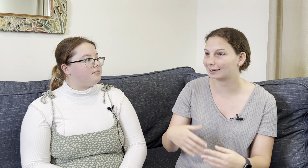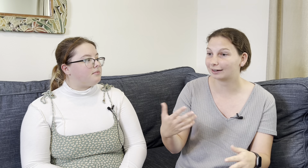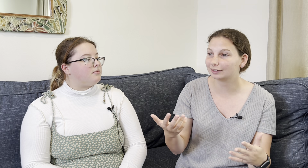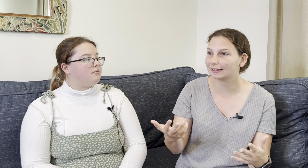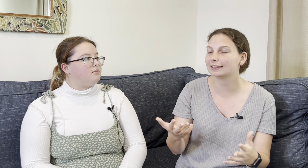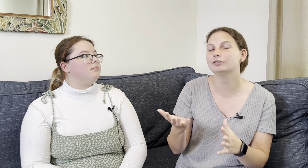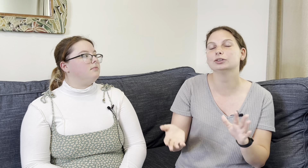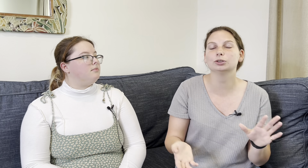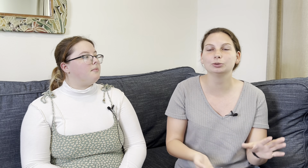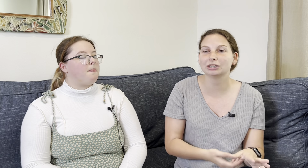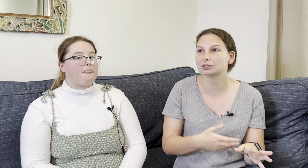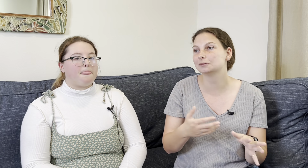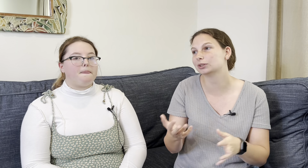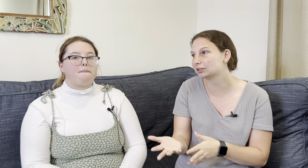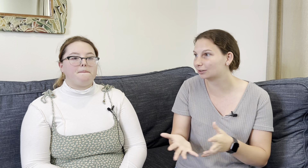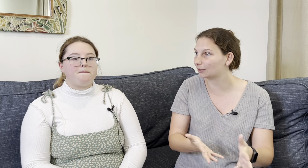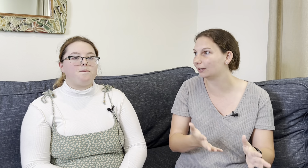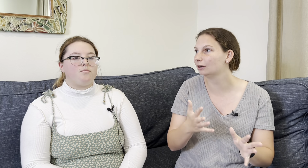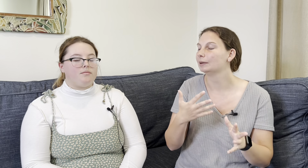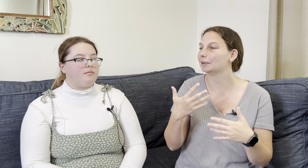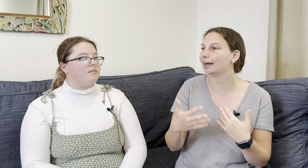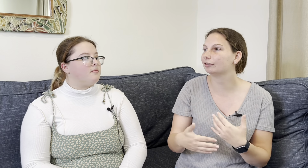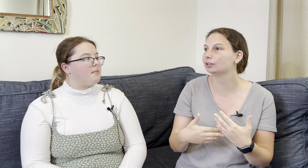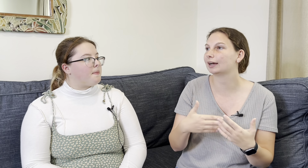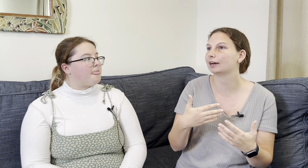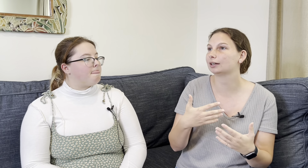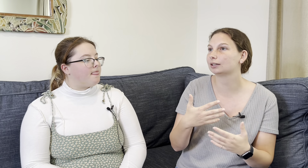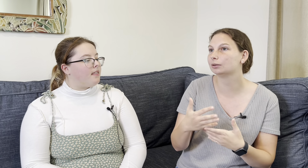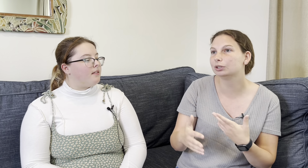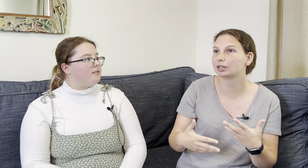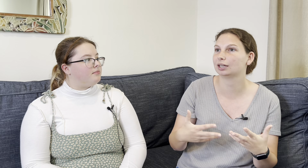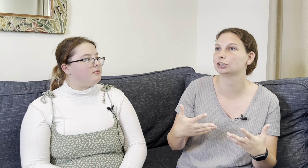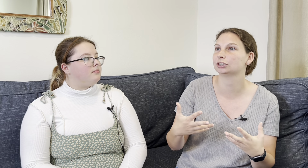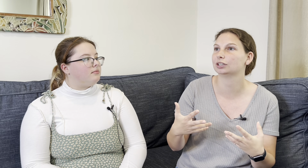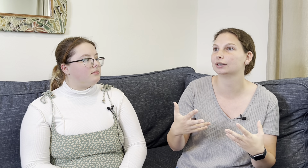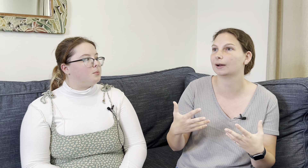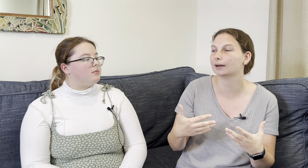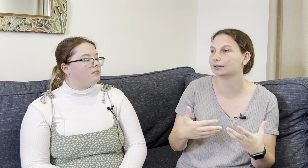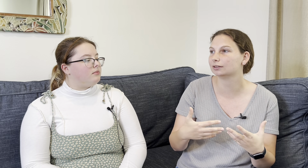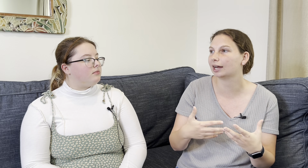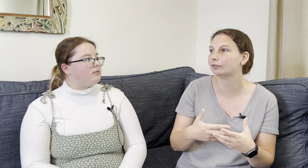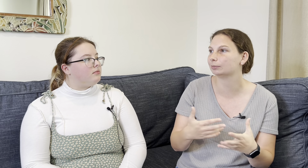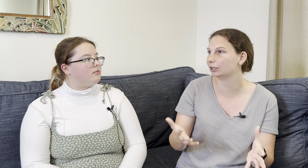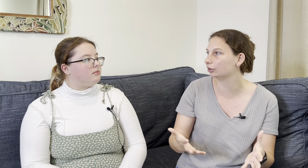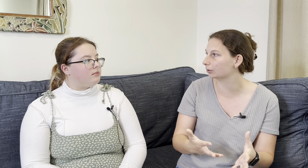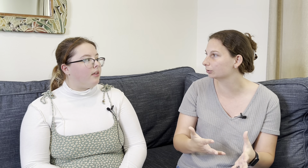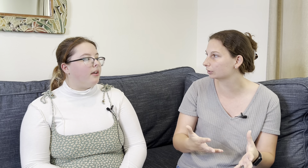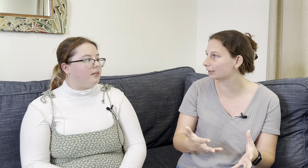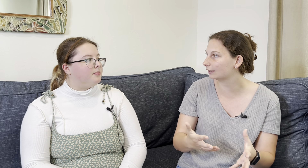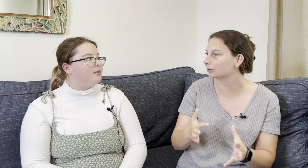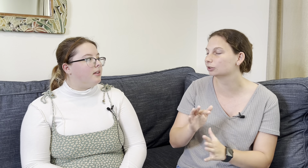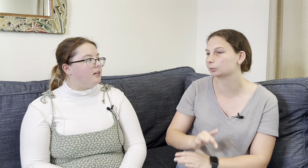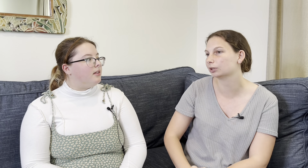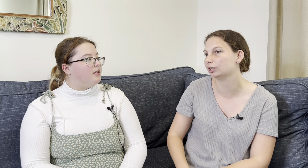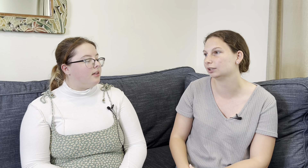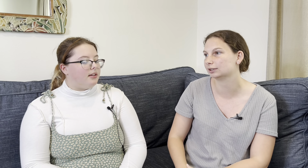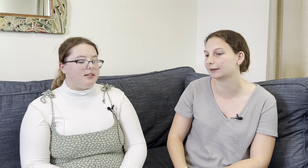having that, even though you may see them once in a while, but having that communication that everybody knows in the house is pretty easy. As long as